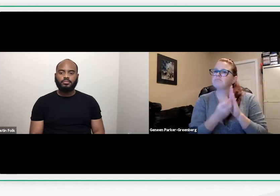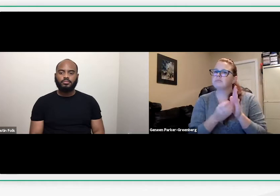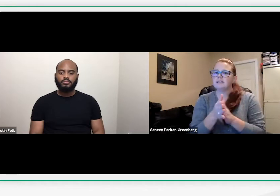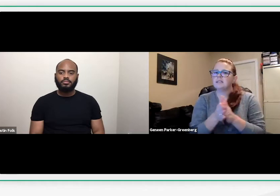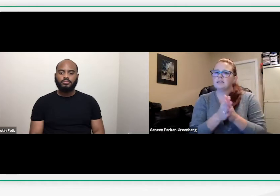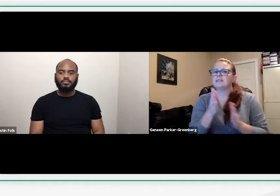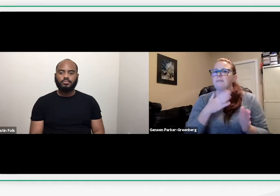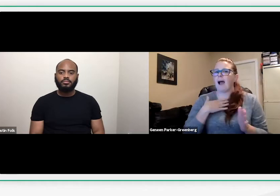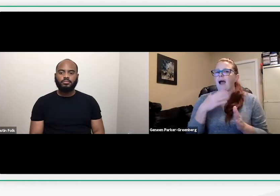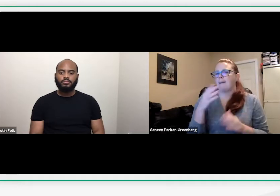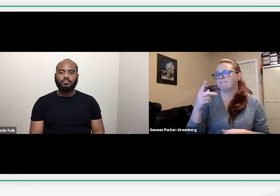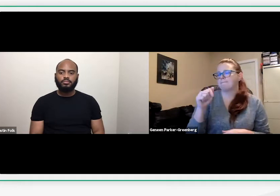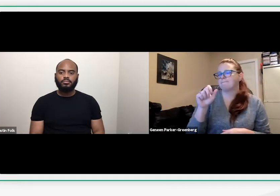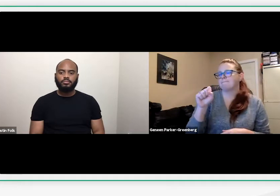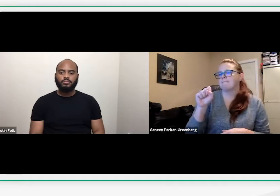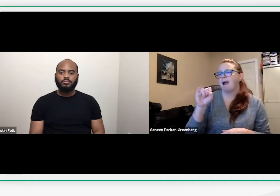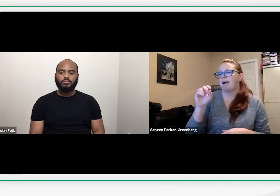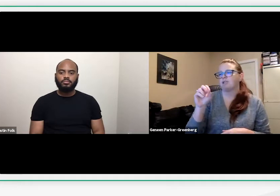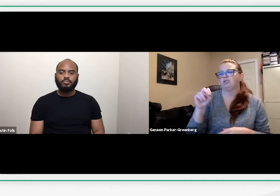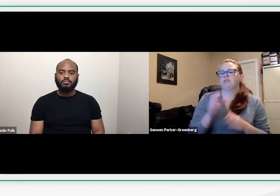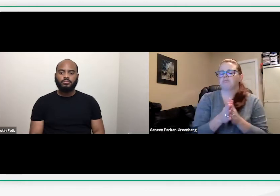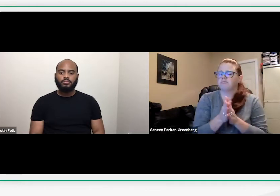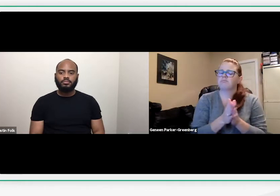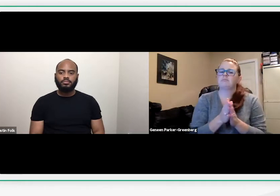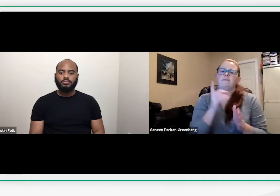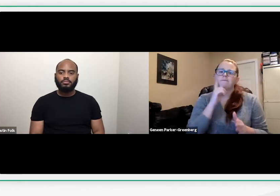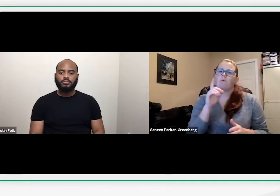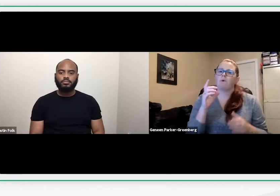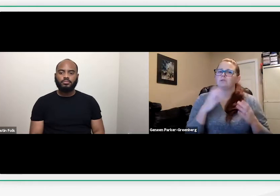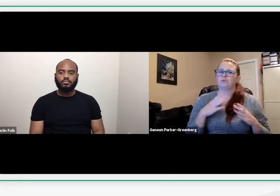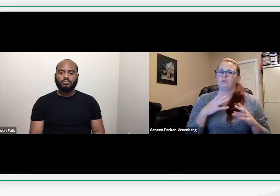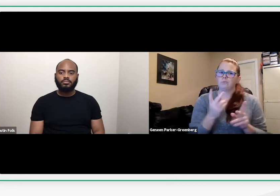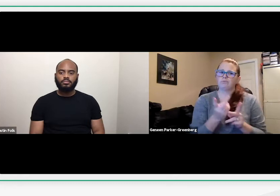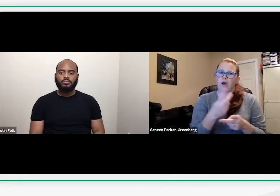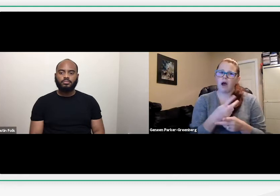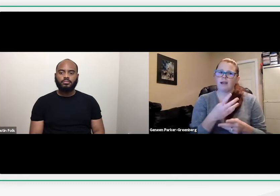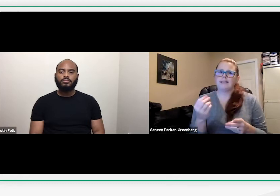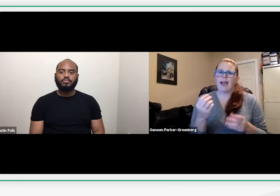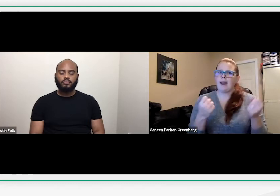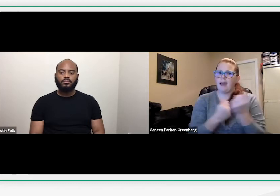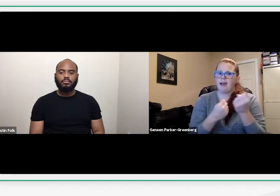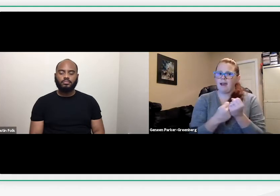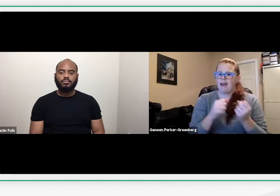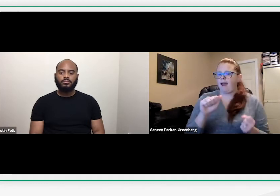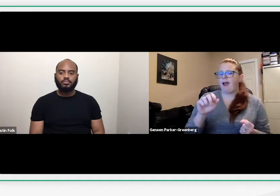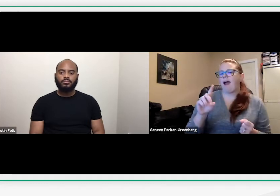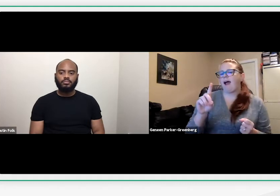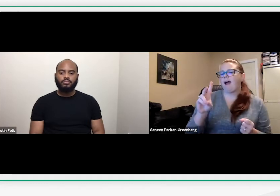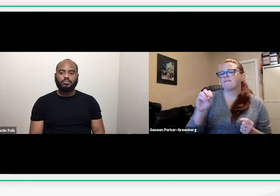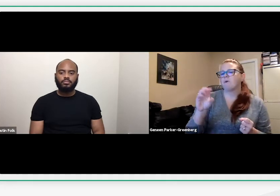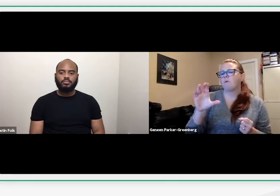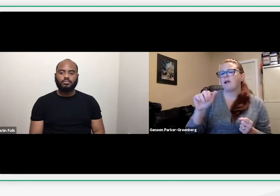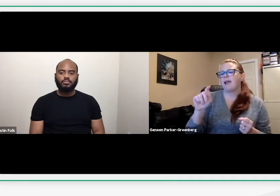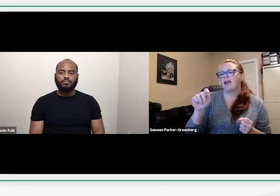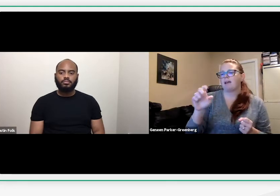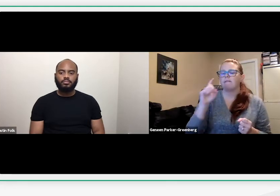the CFPB, but it really is my passion, the work that I'm doing now, to work